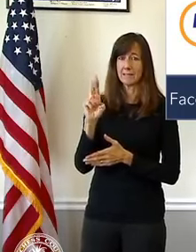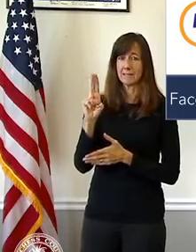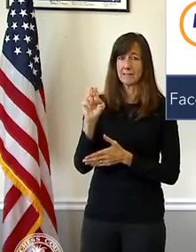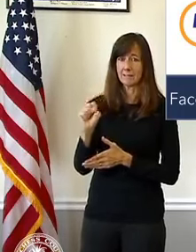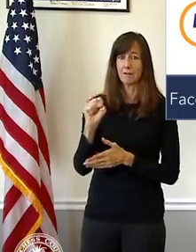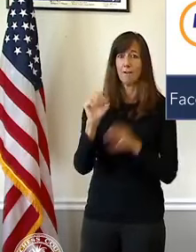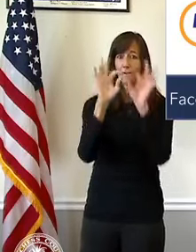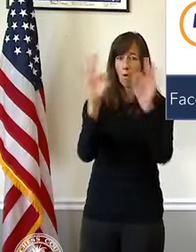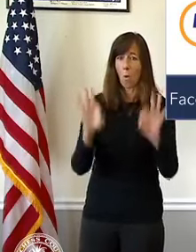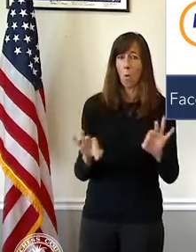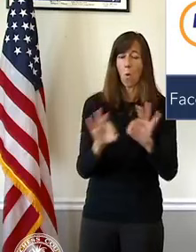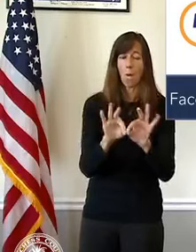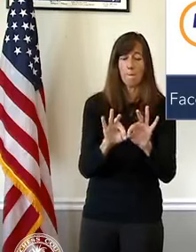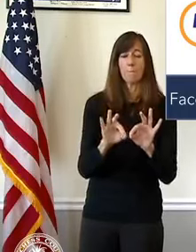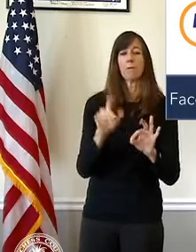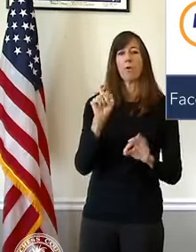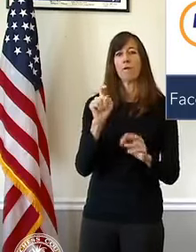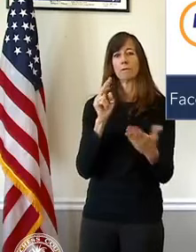I'm going to forget now.